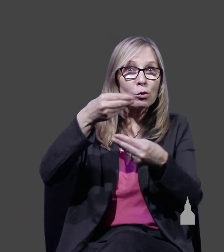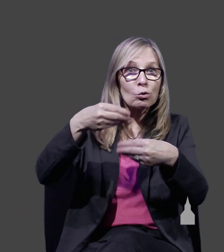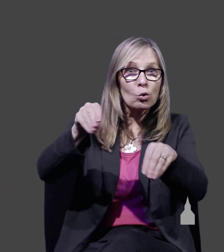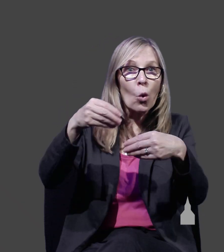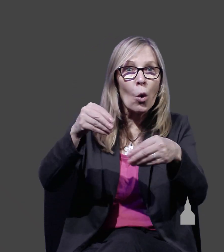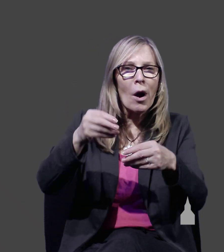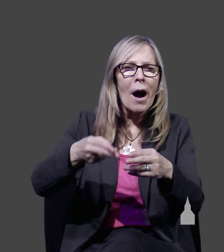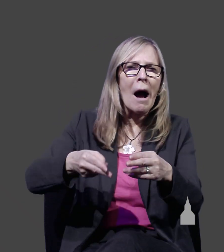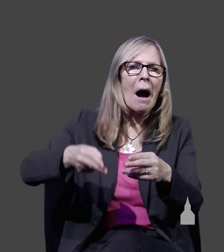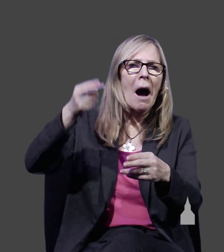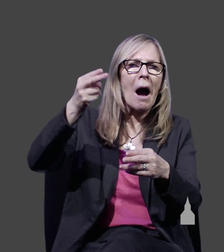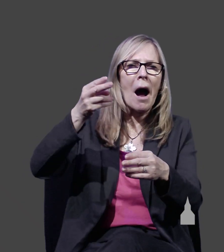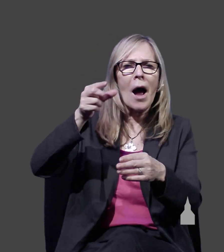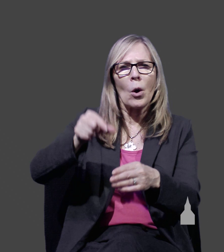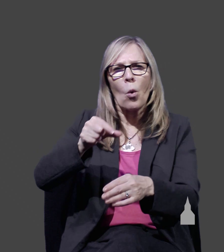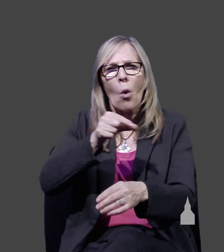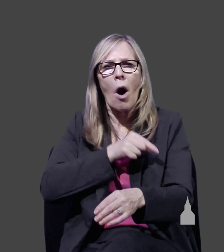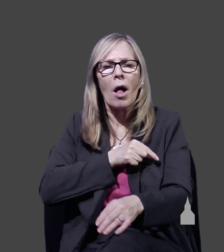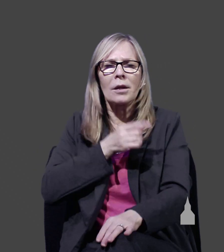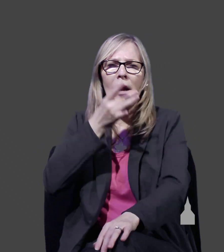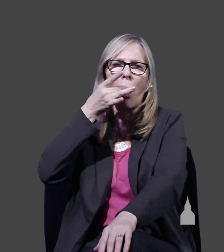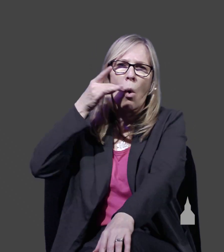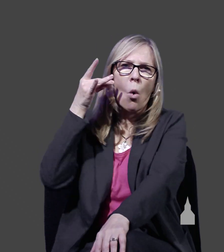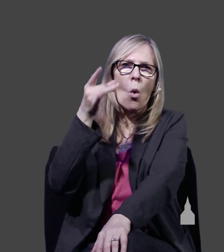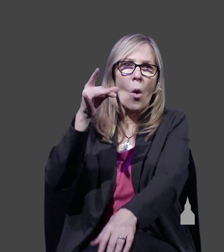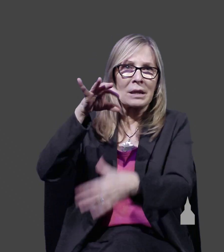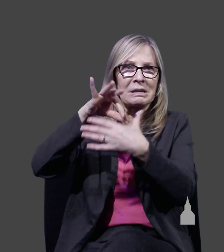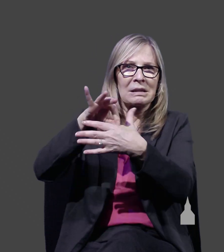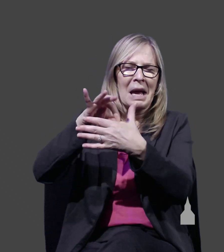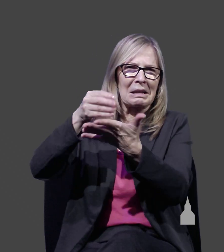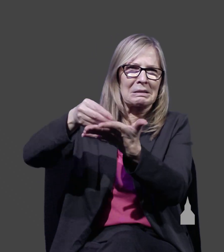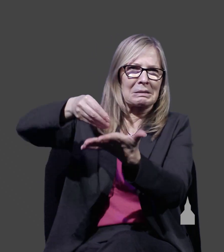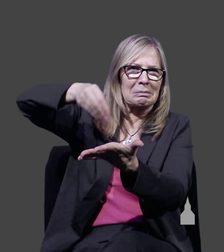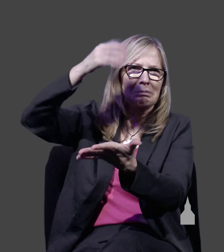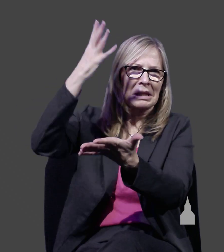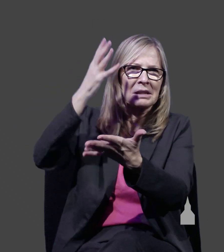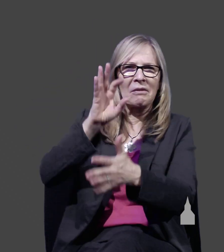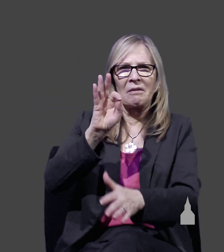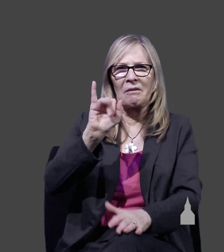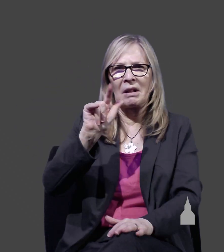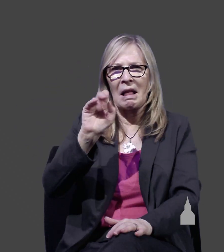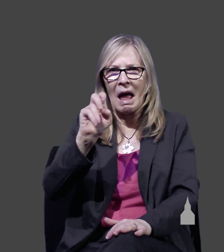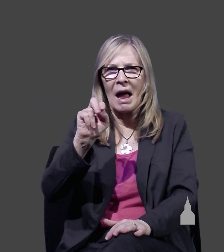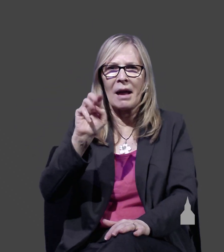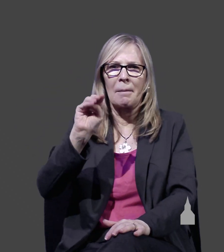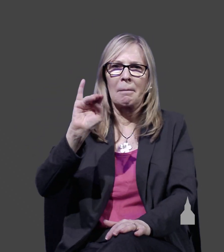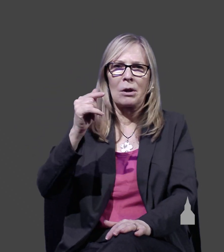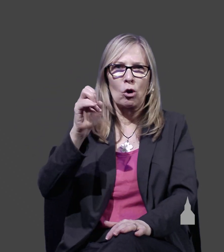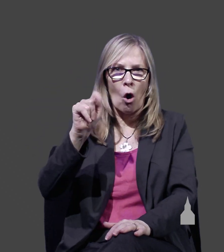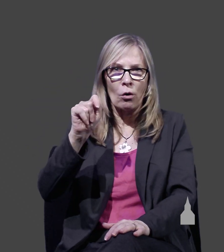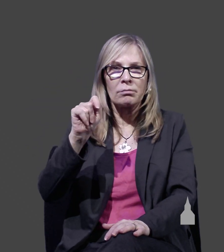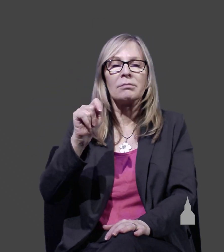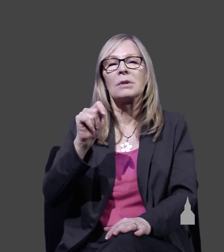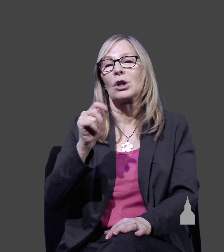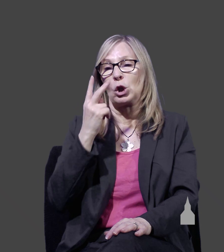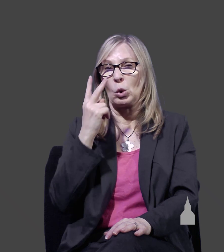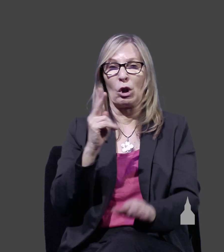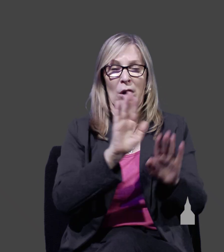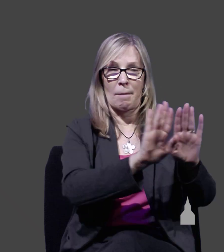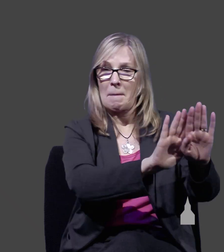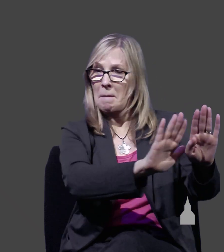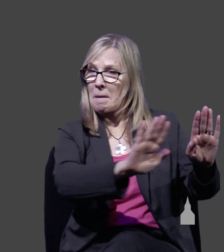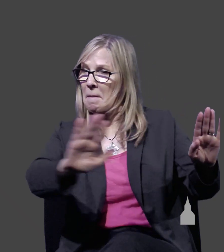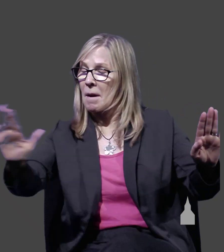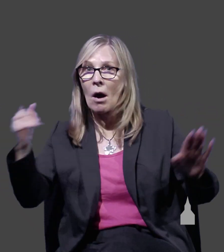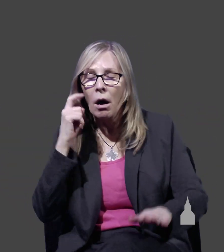perhaps filet mignon, something that's very expensive, and you look and the case is full of it and the price is $1 per